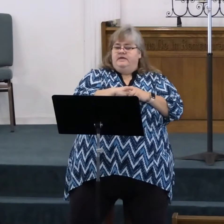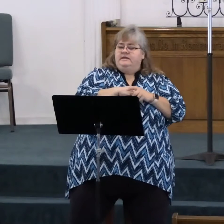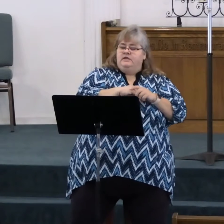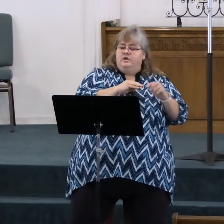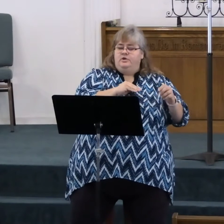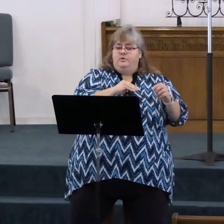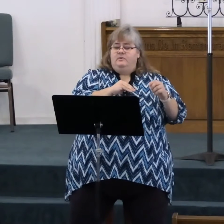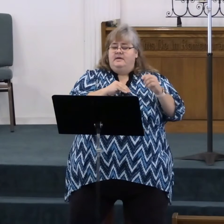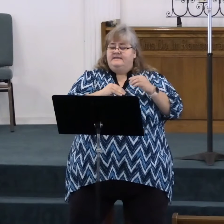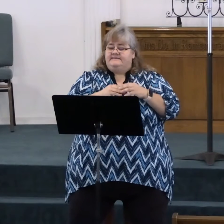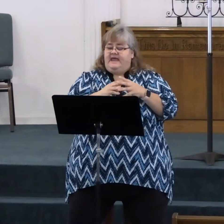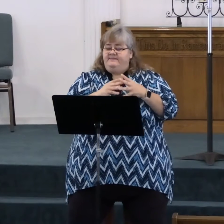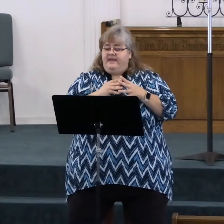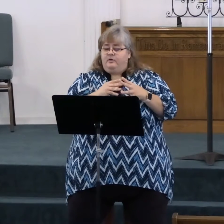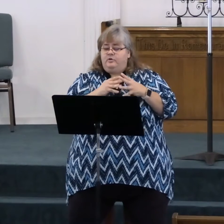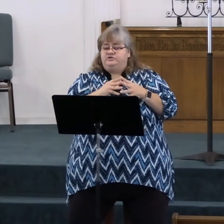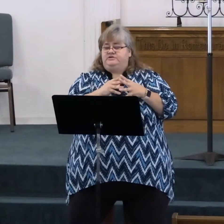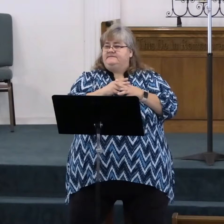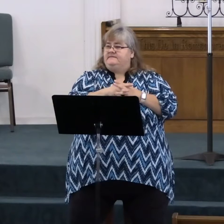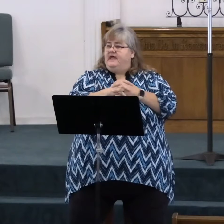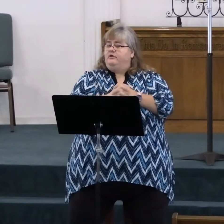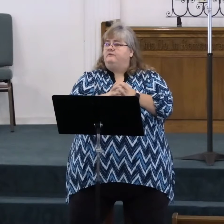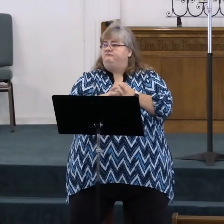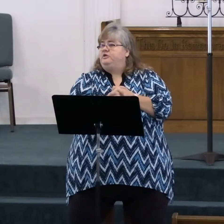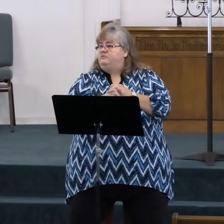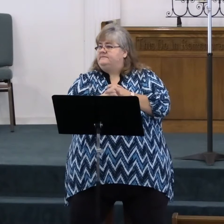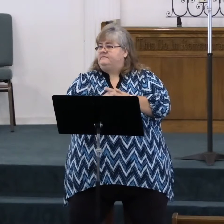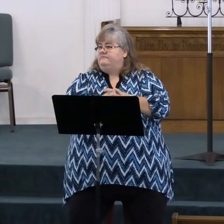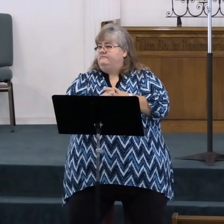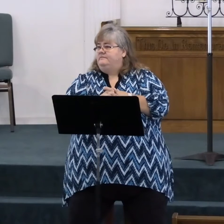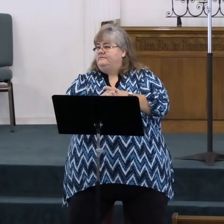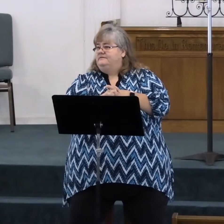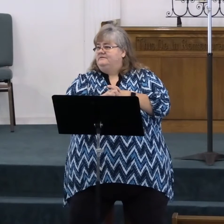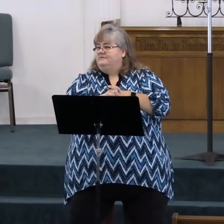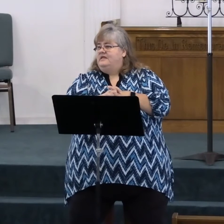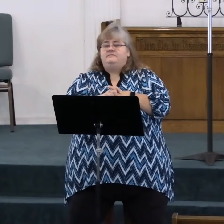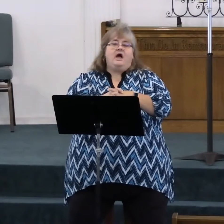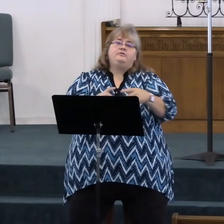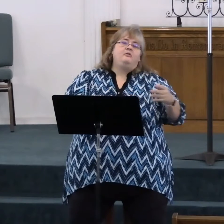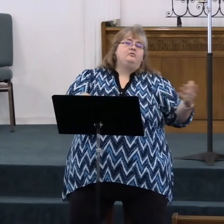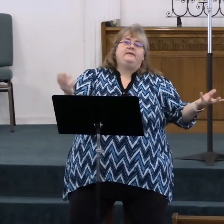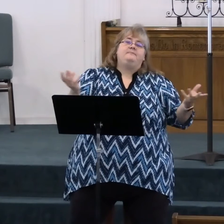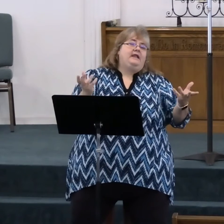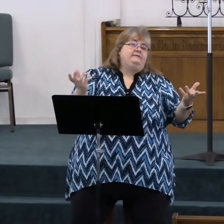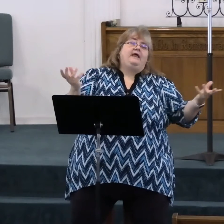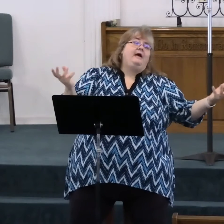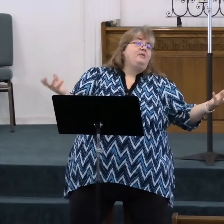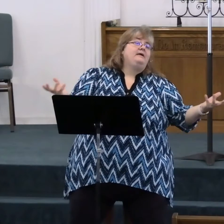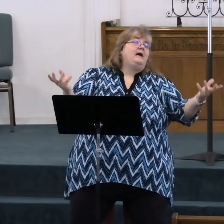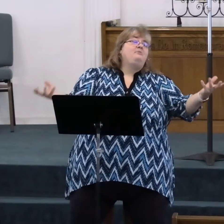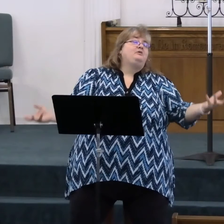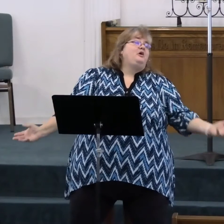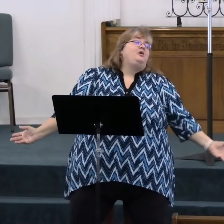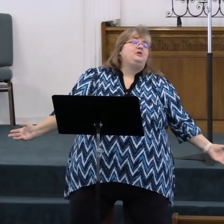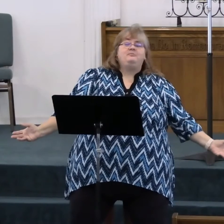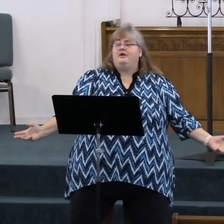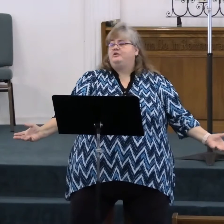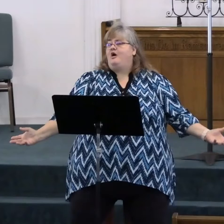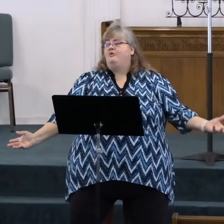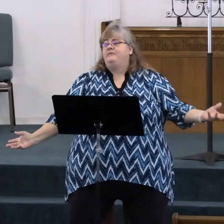Many who say they are Christians today are confused. Y'all don't look at me like that. I'm not talking about y'all, but